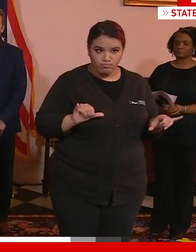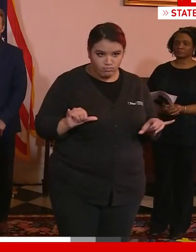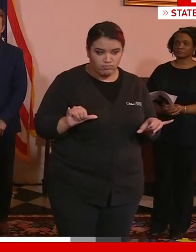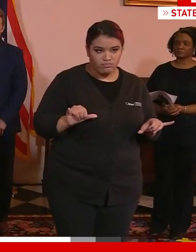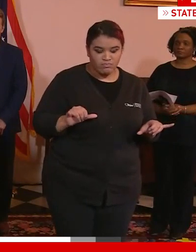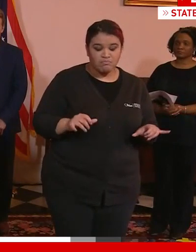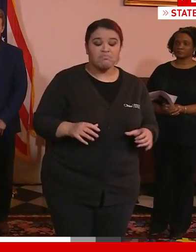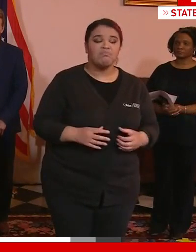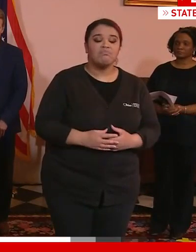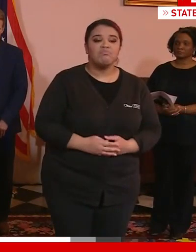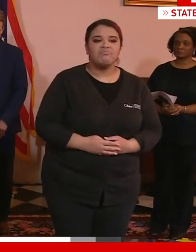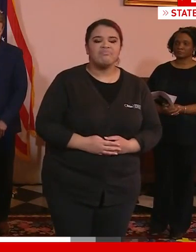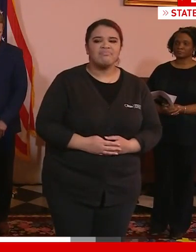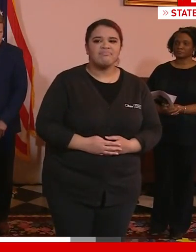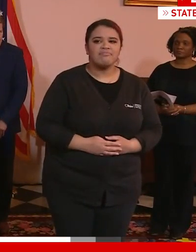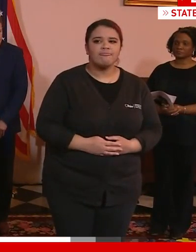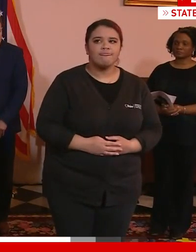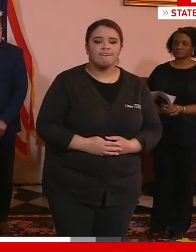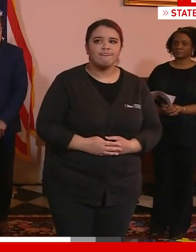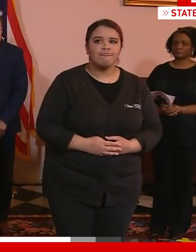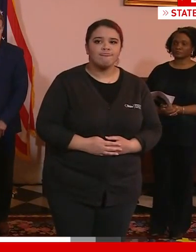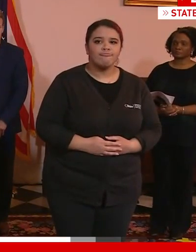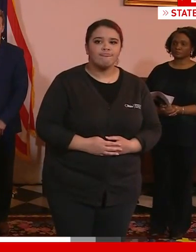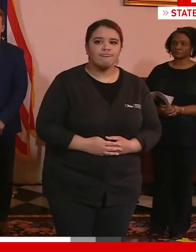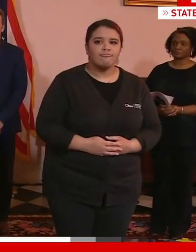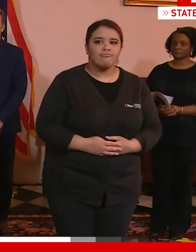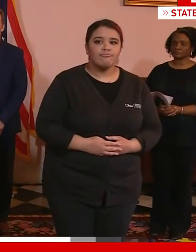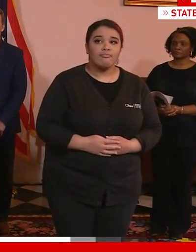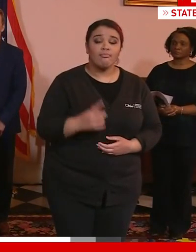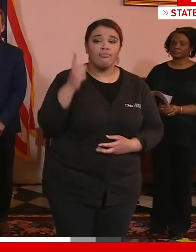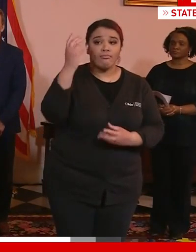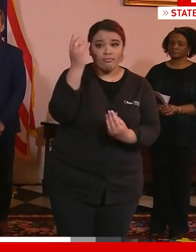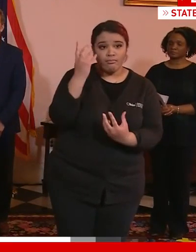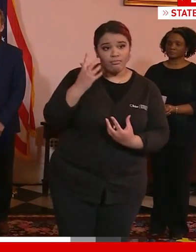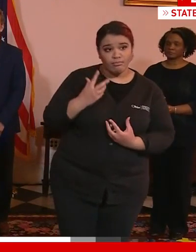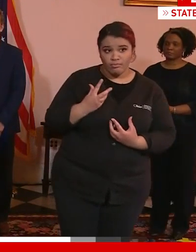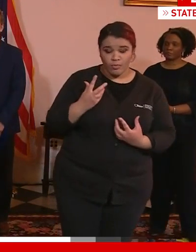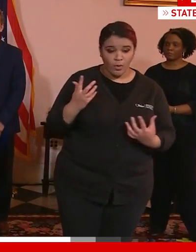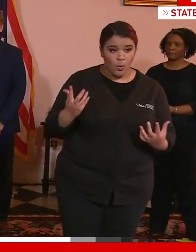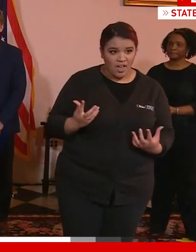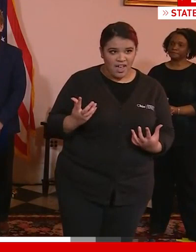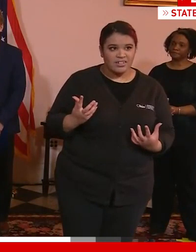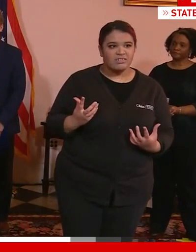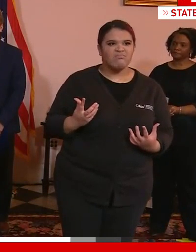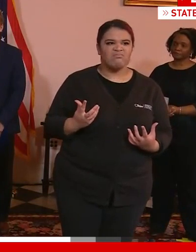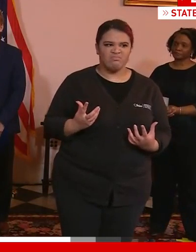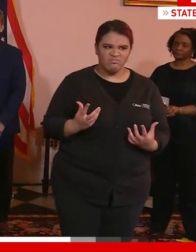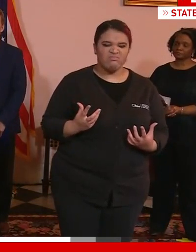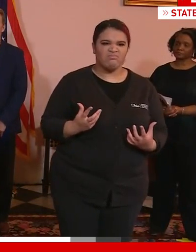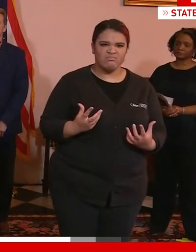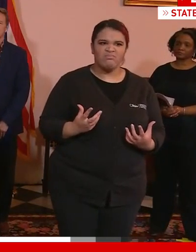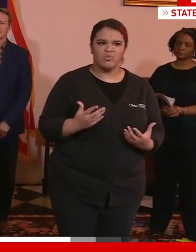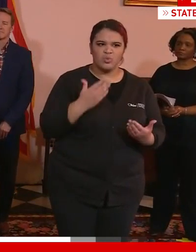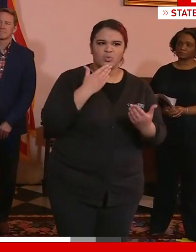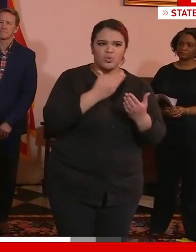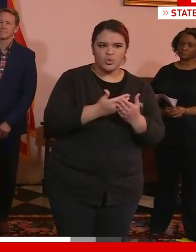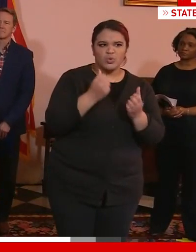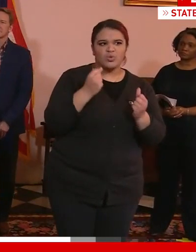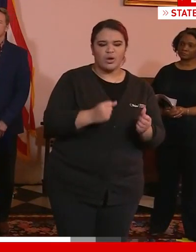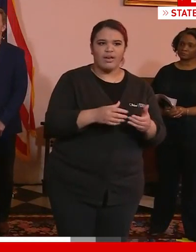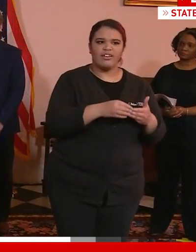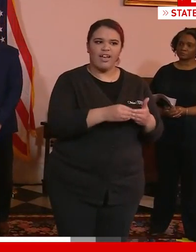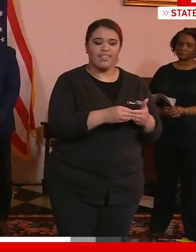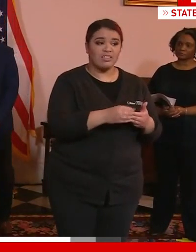system. And I think what that resulted in is some very, very credible guidelines that hospitals will